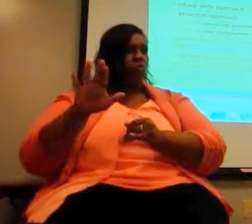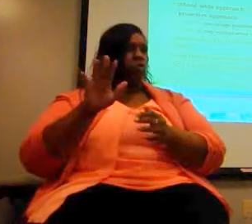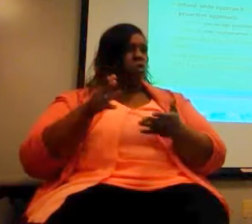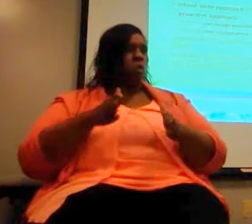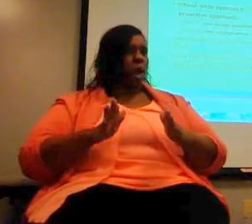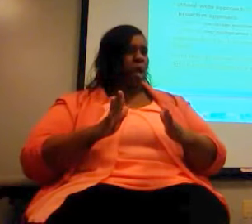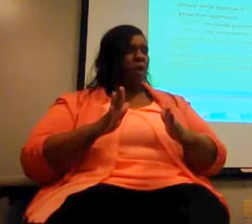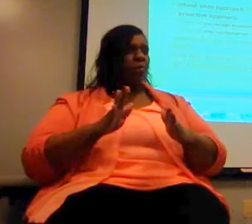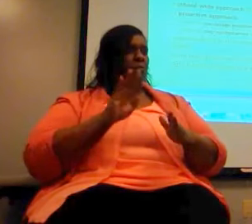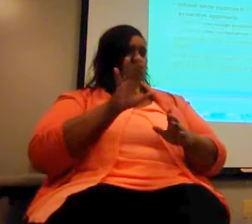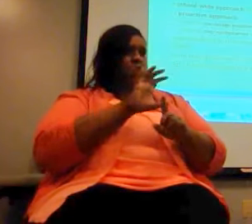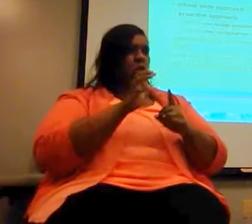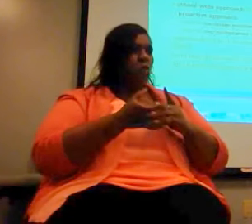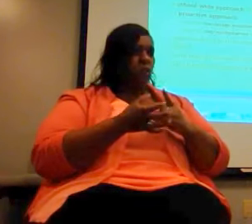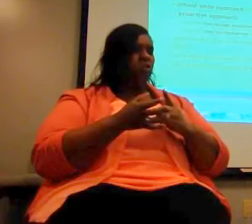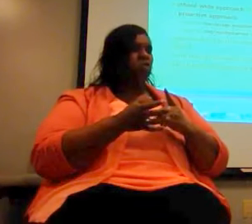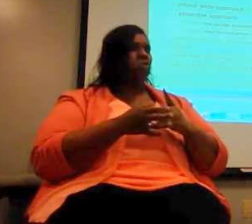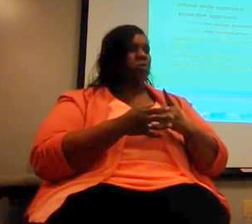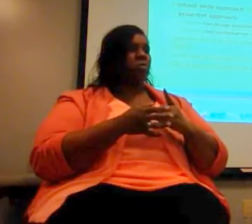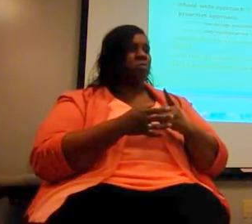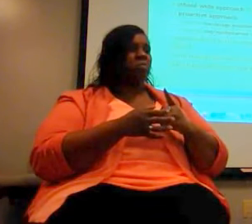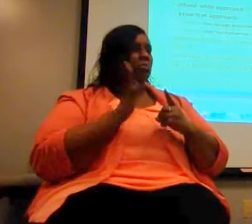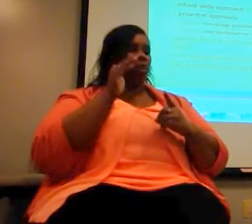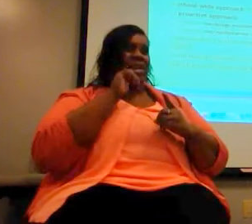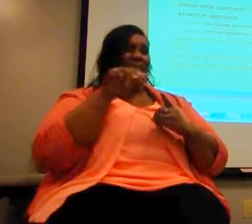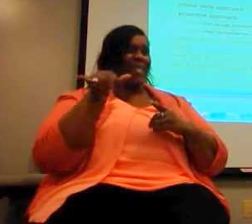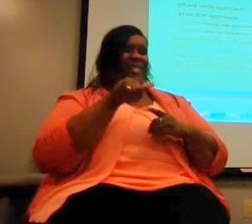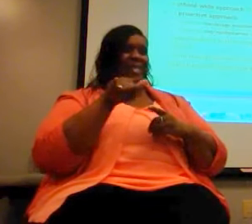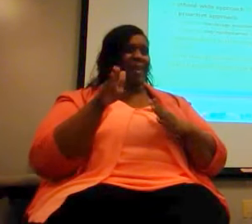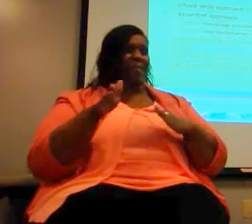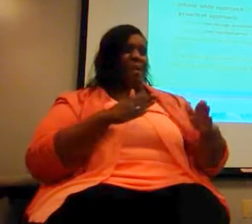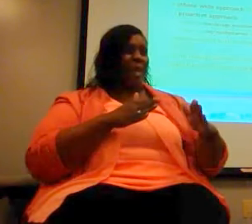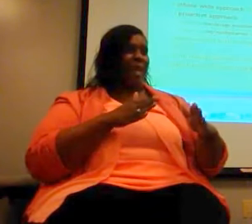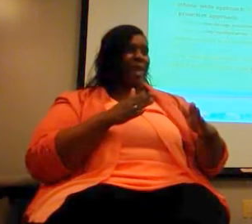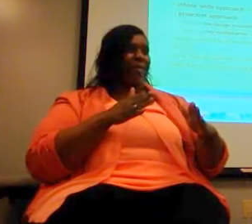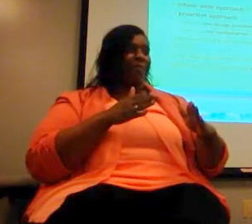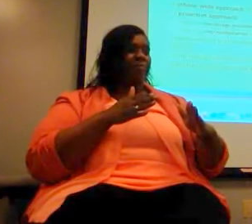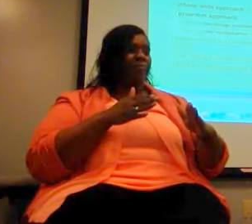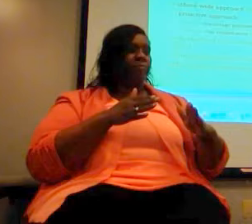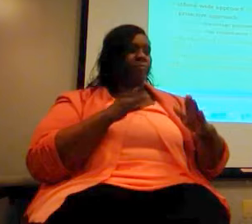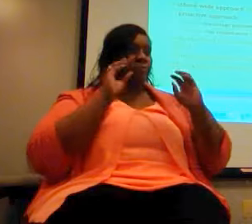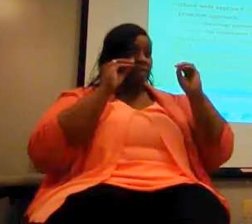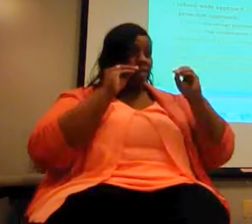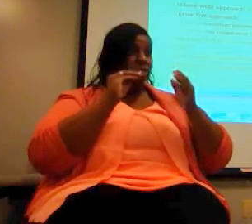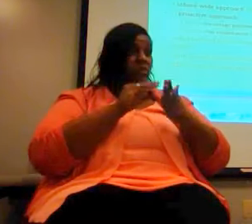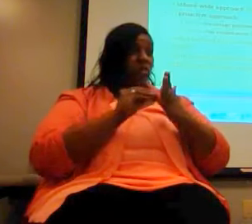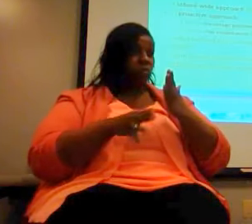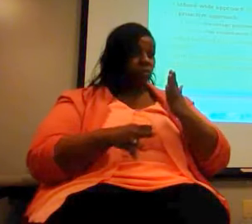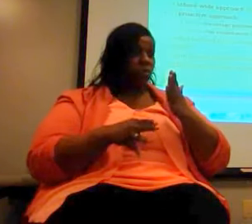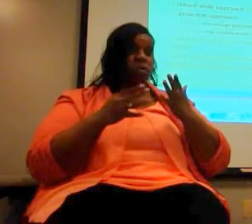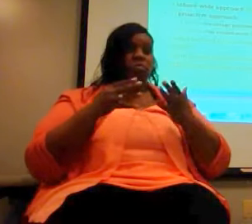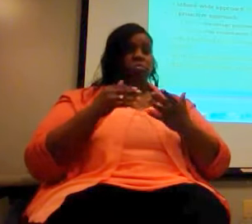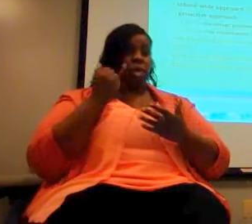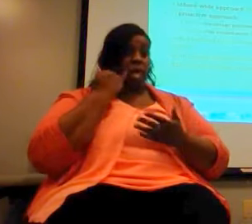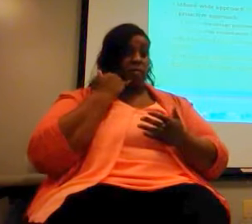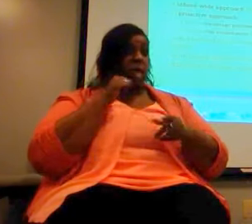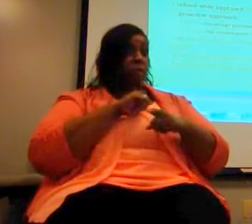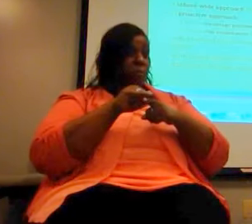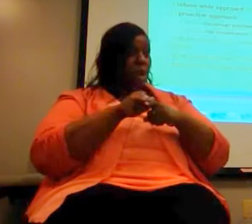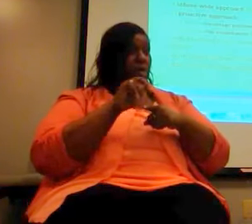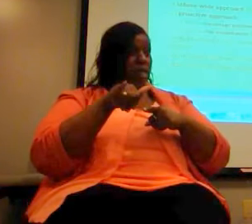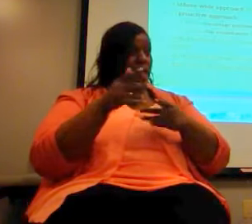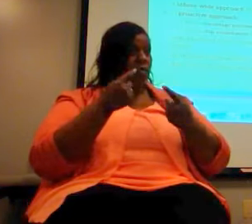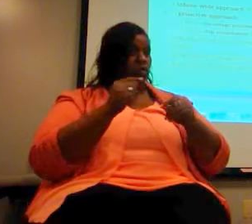own, the feel, the vibe, as long as they are practicing it and working towards